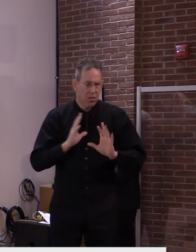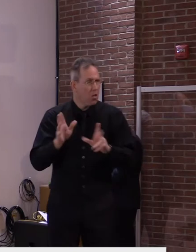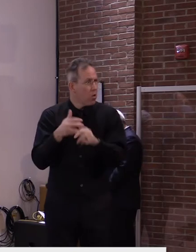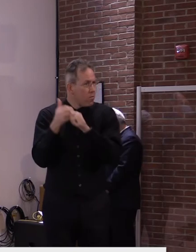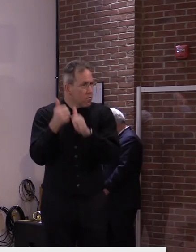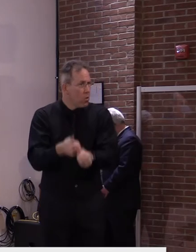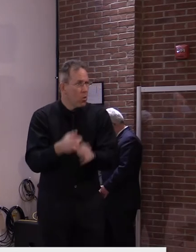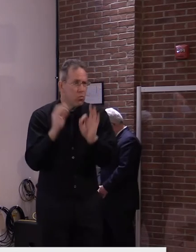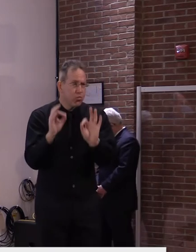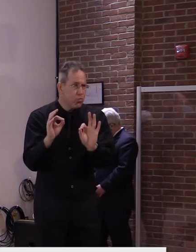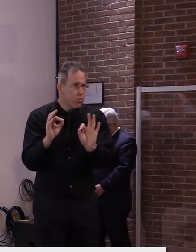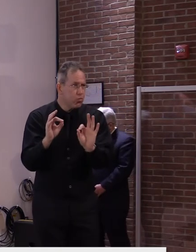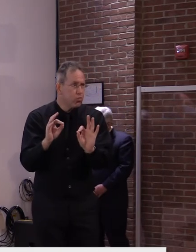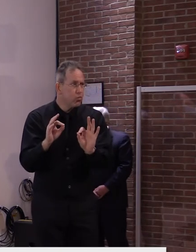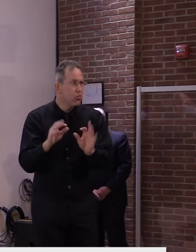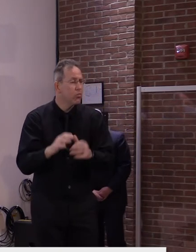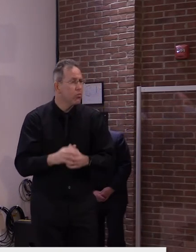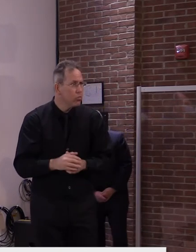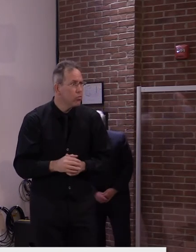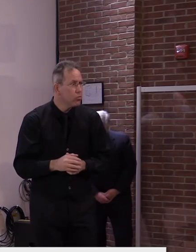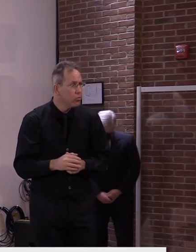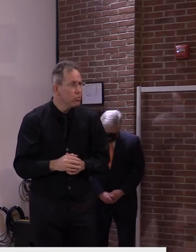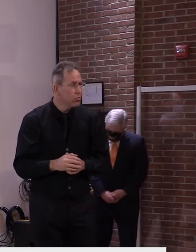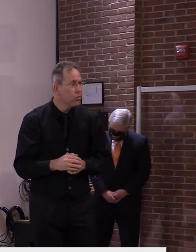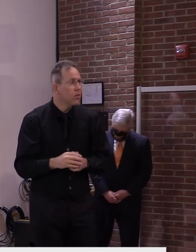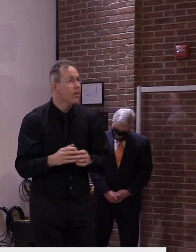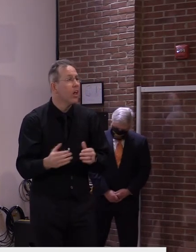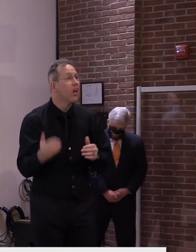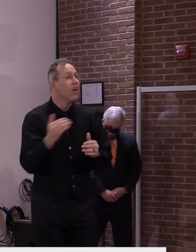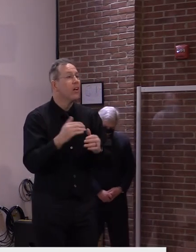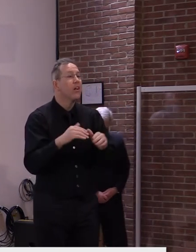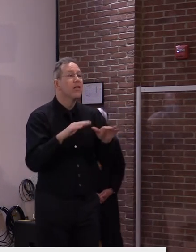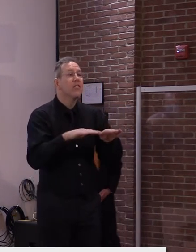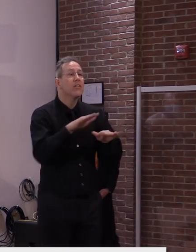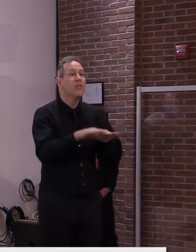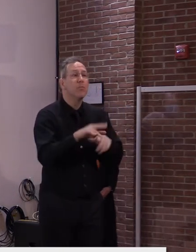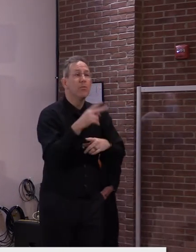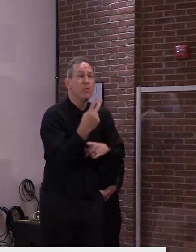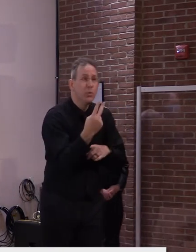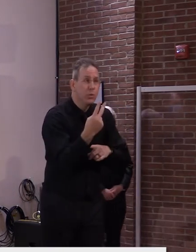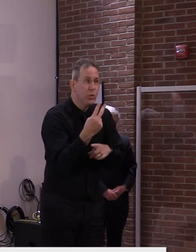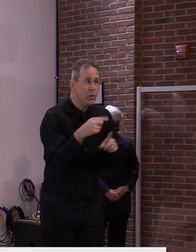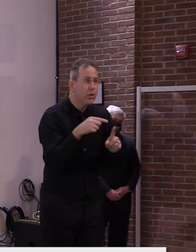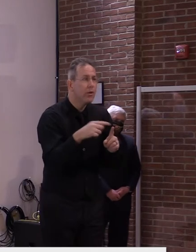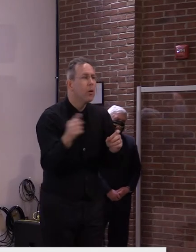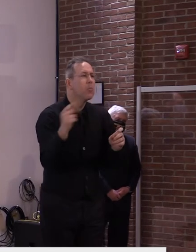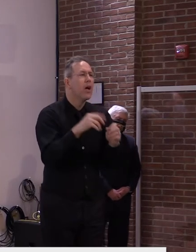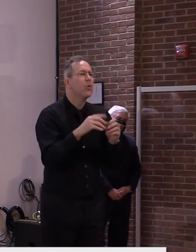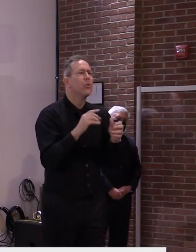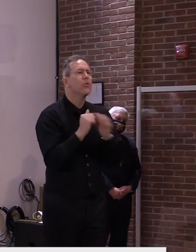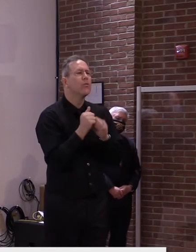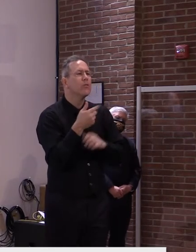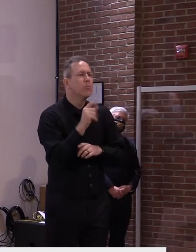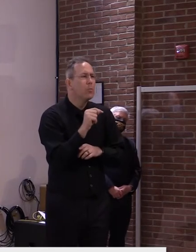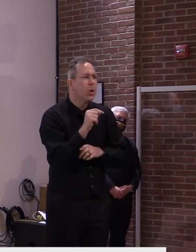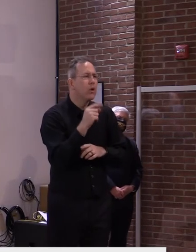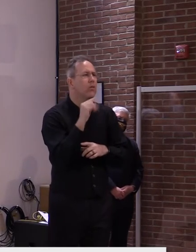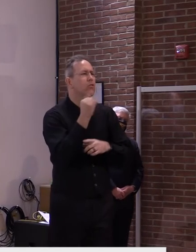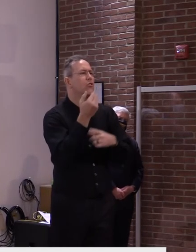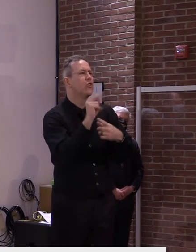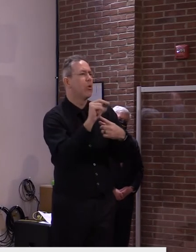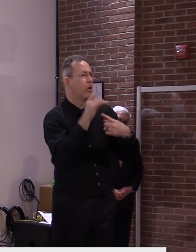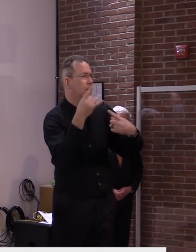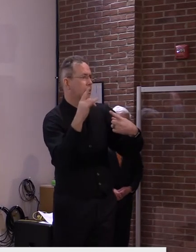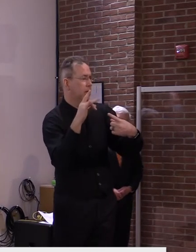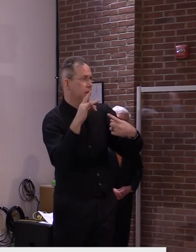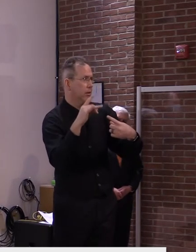we'd produced. We advanced to phase two of the return to play on January 18th, which allows